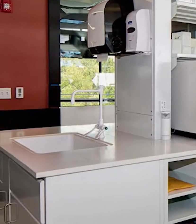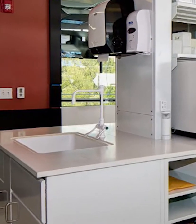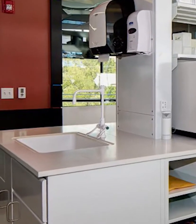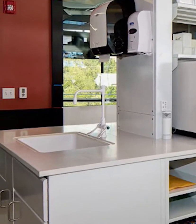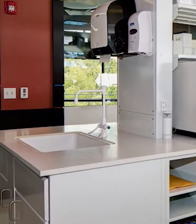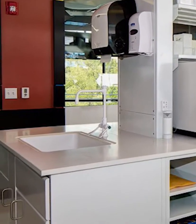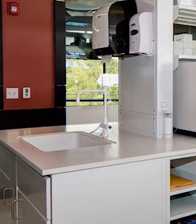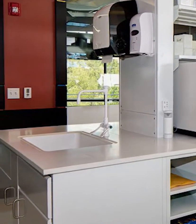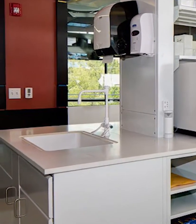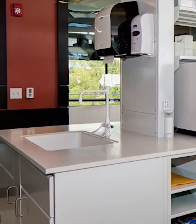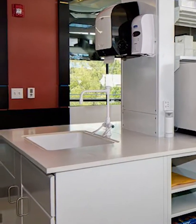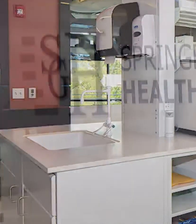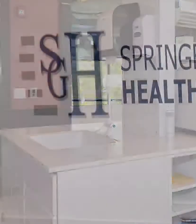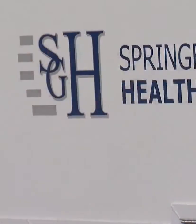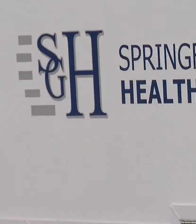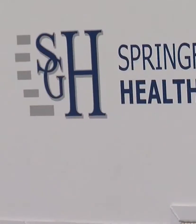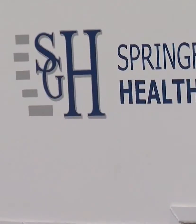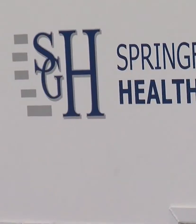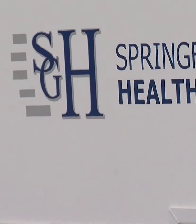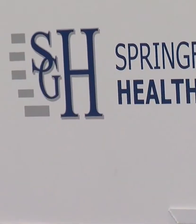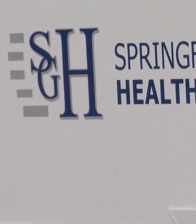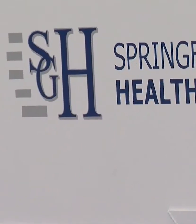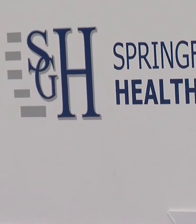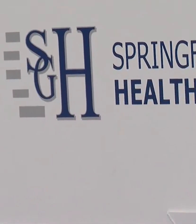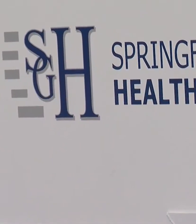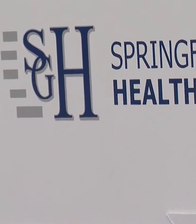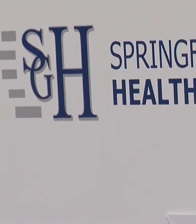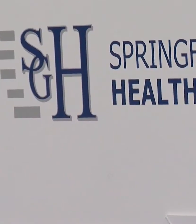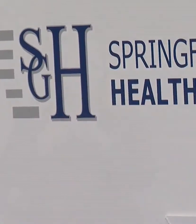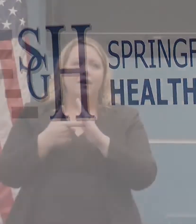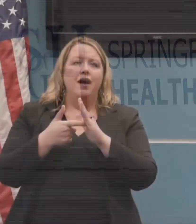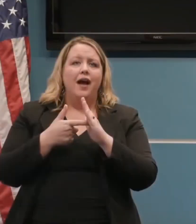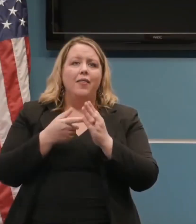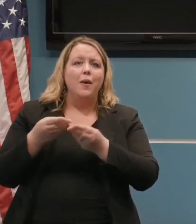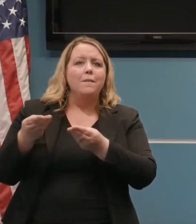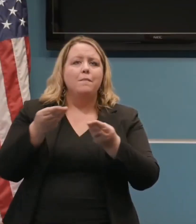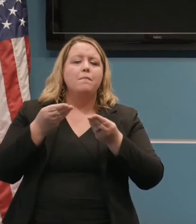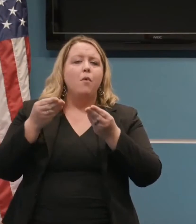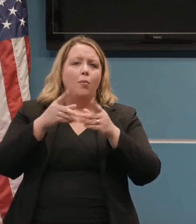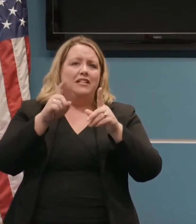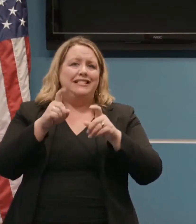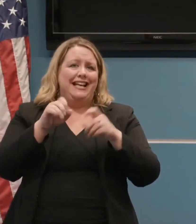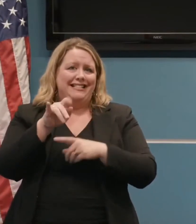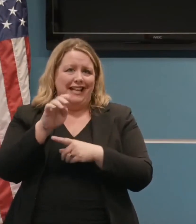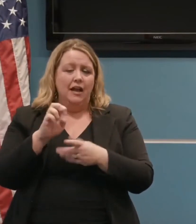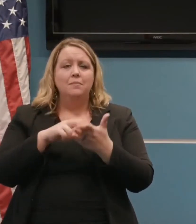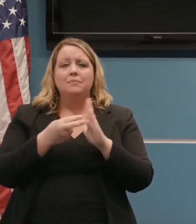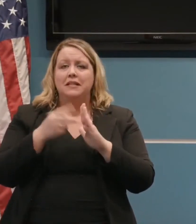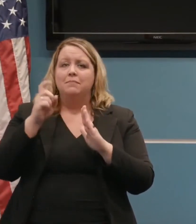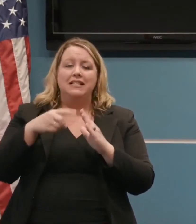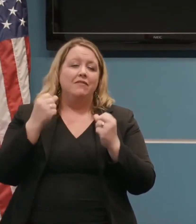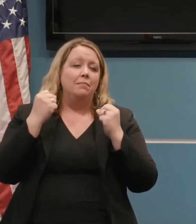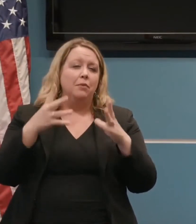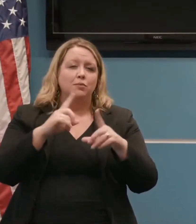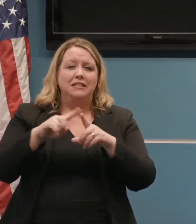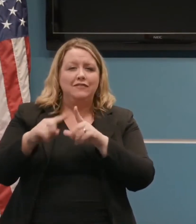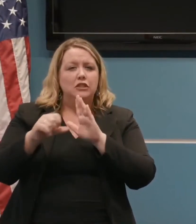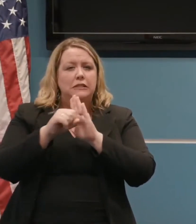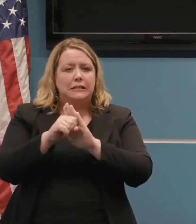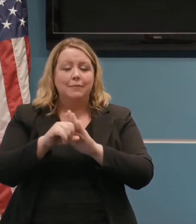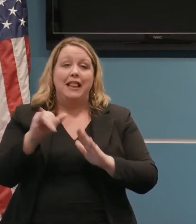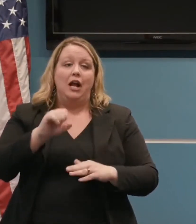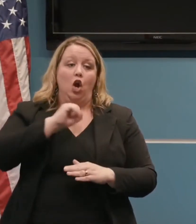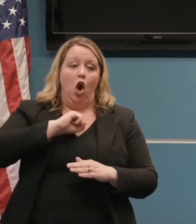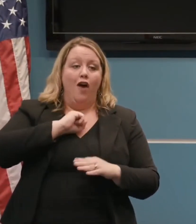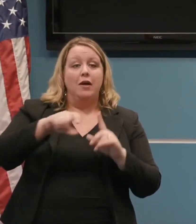The previous criteria at the mobile test site required that there be multiple symptoms such for example a cough